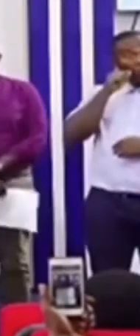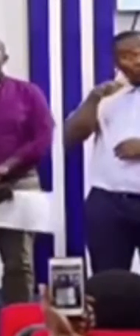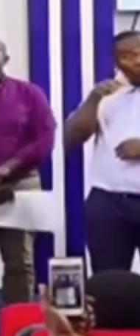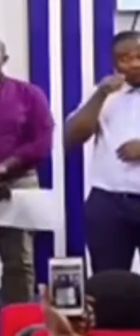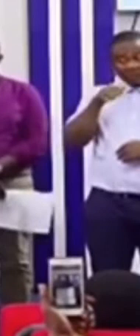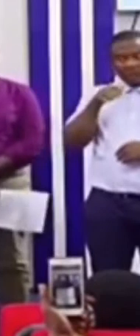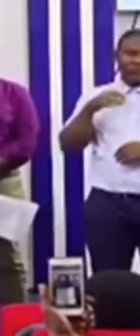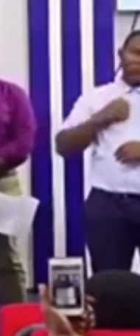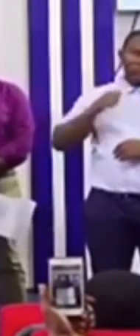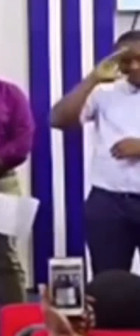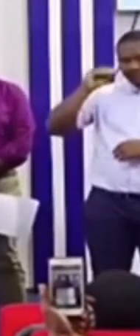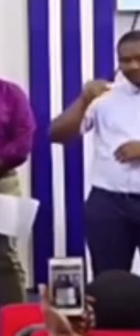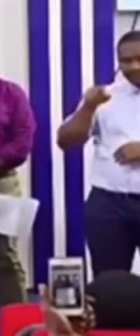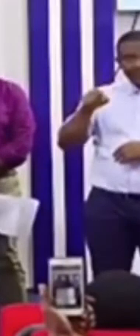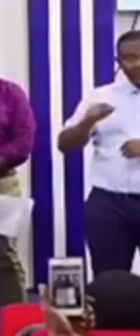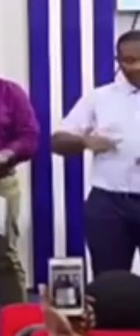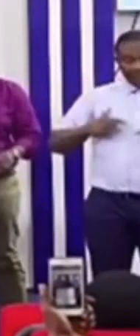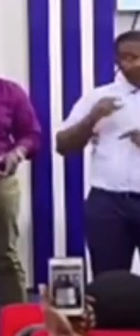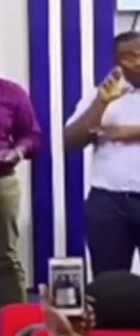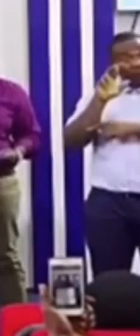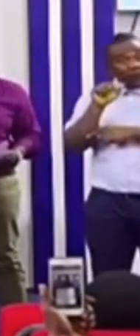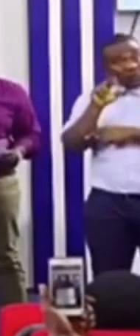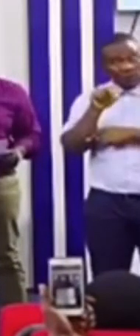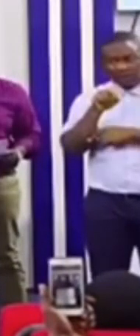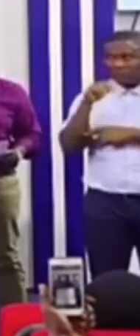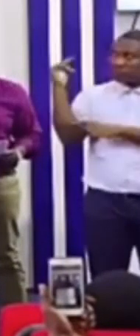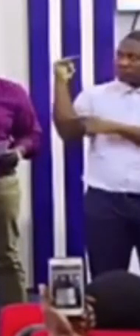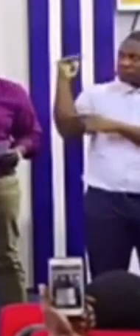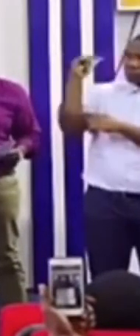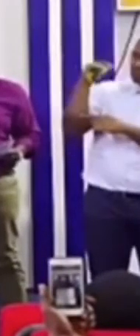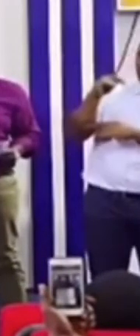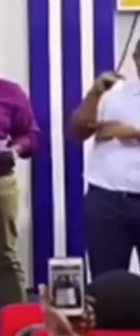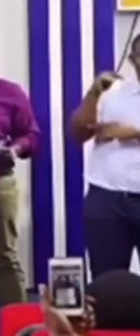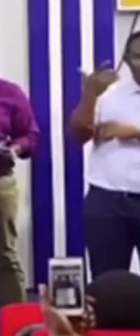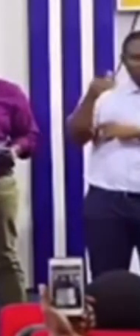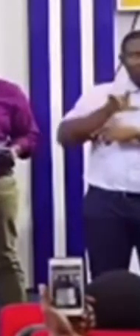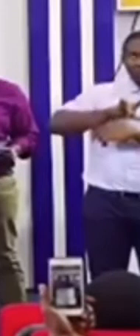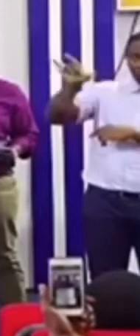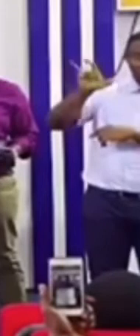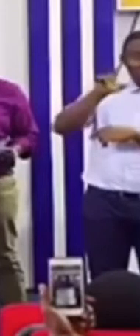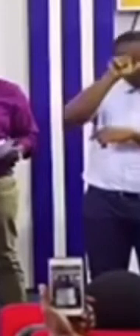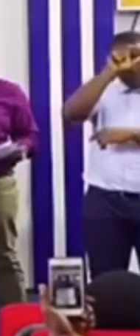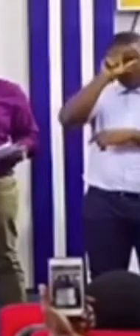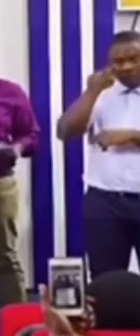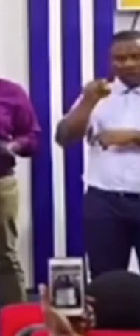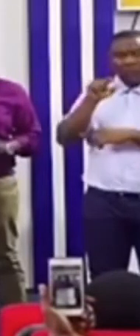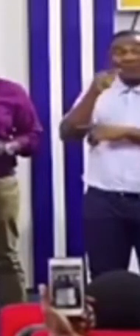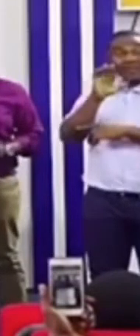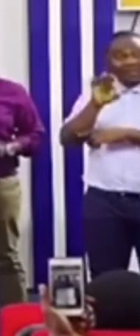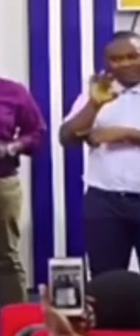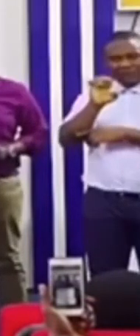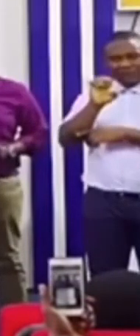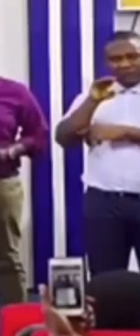a man, resident in Accra, who returned to Ghana from a trip in Turkey on the 29th of February this